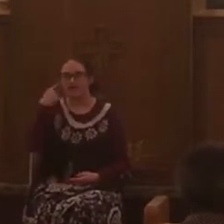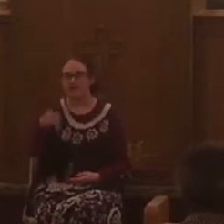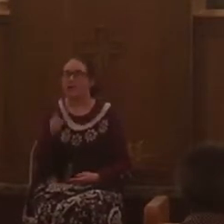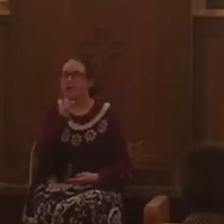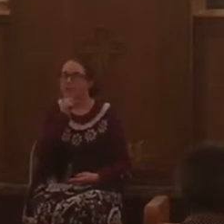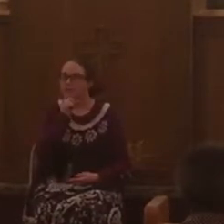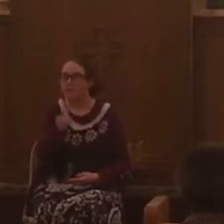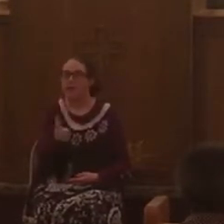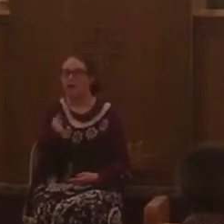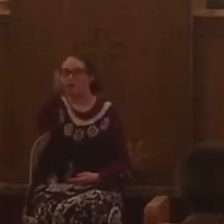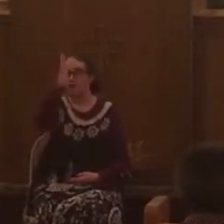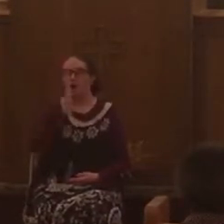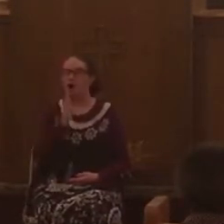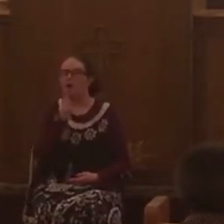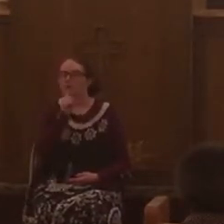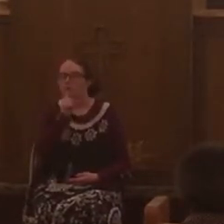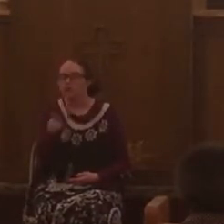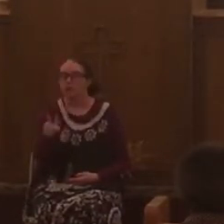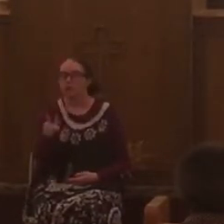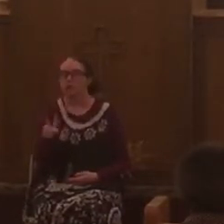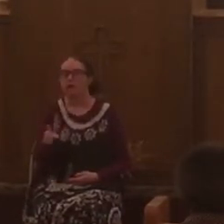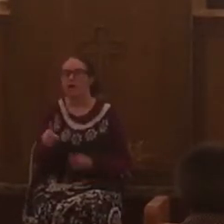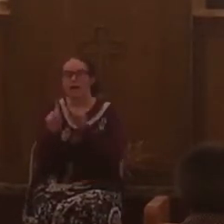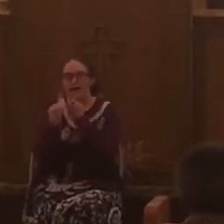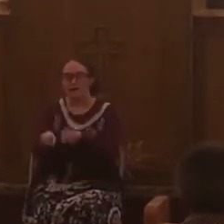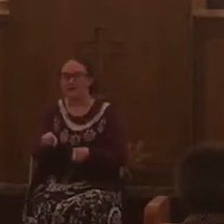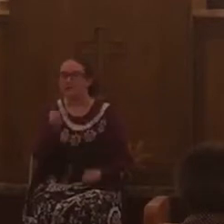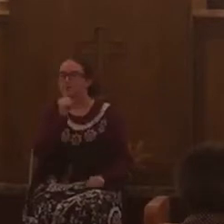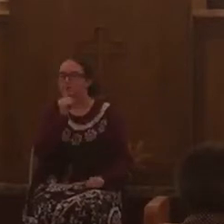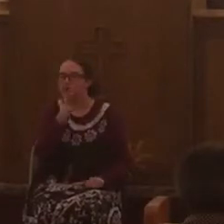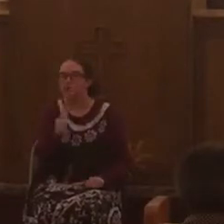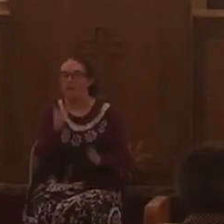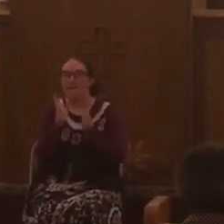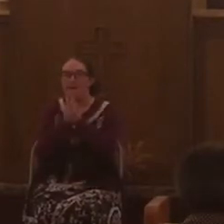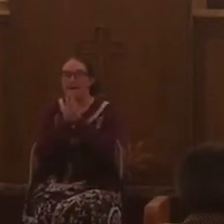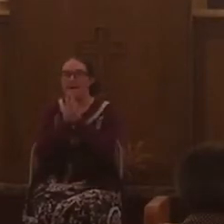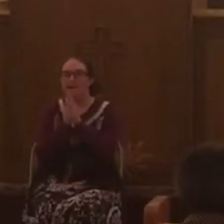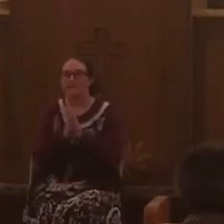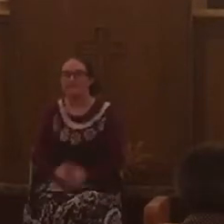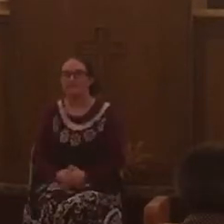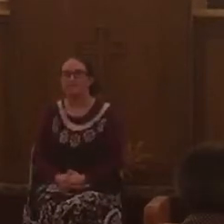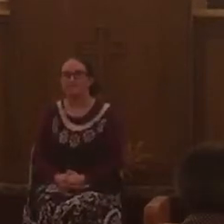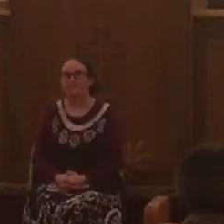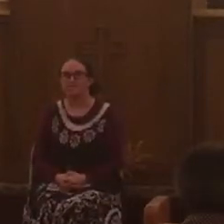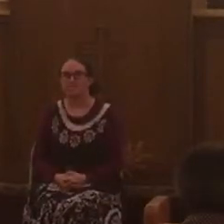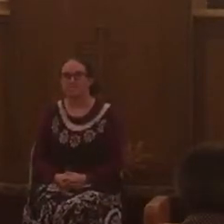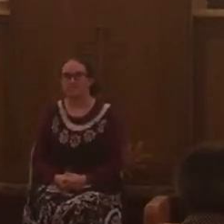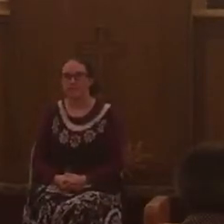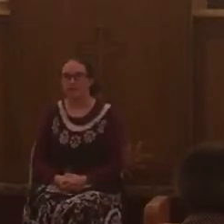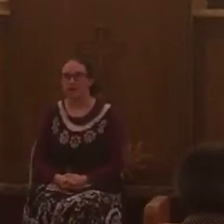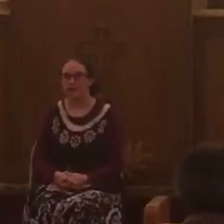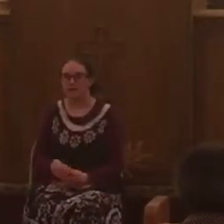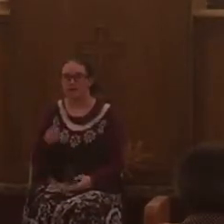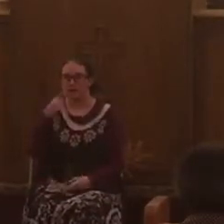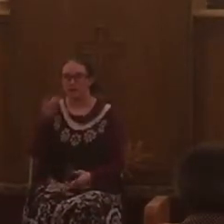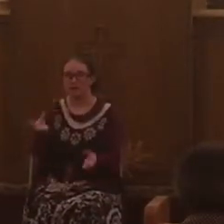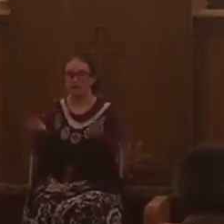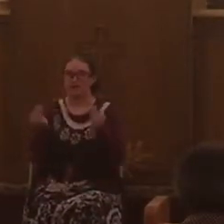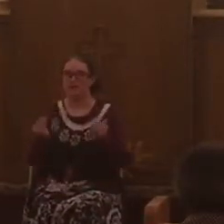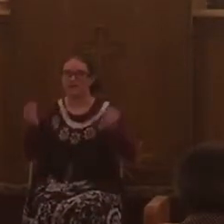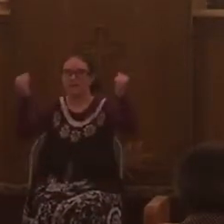in wheelchair weren't even sick. Hallelujah. Amen. That's deception. But can I tell you there is a real